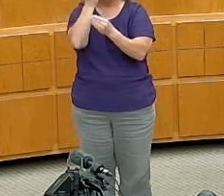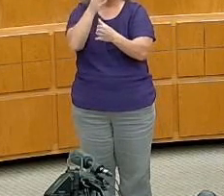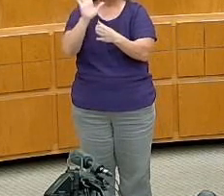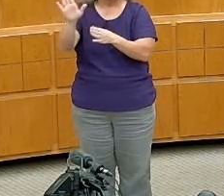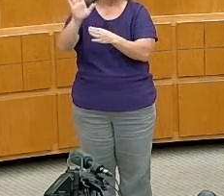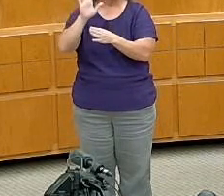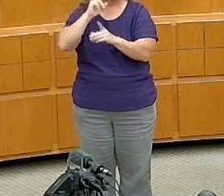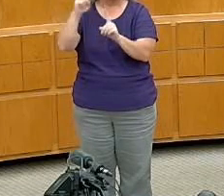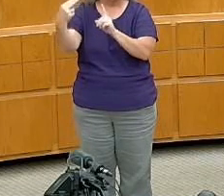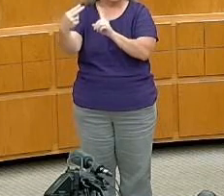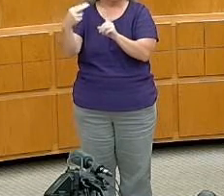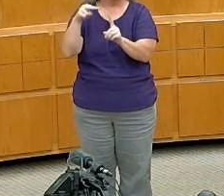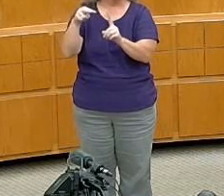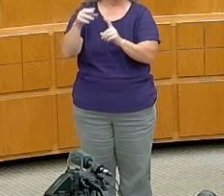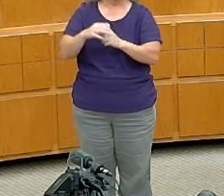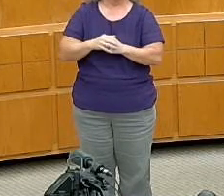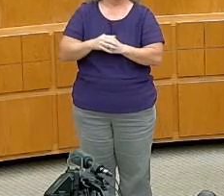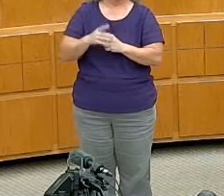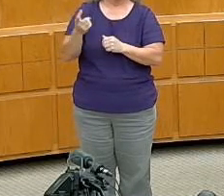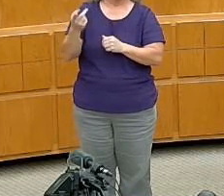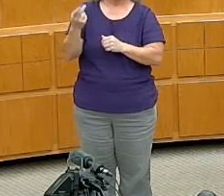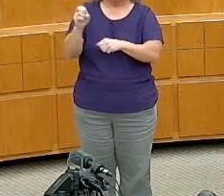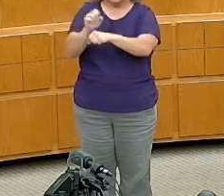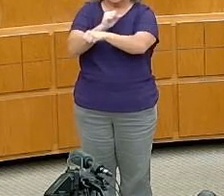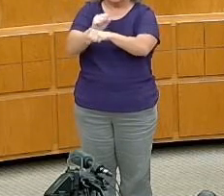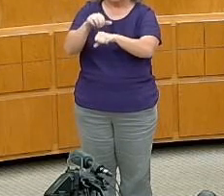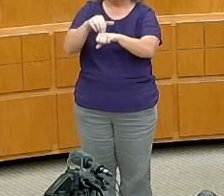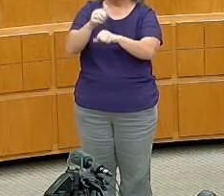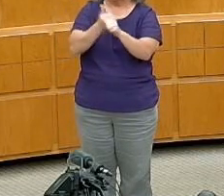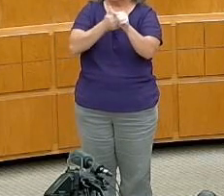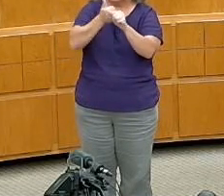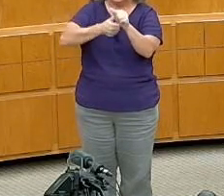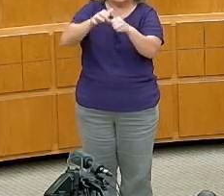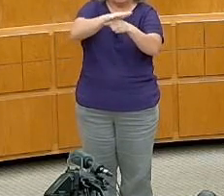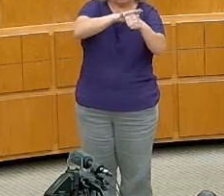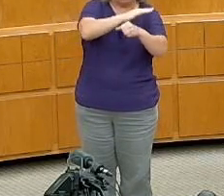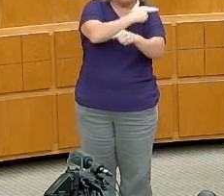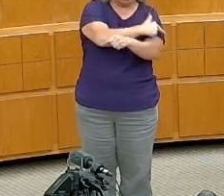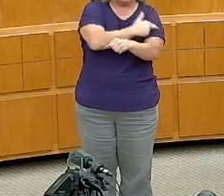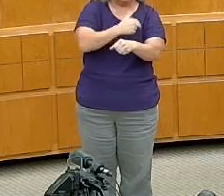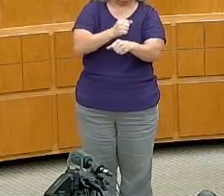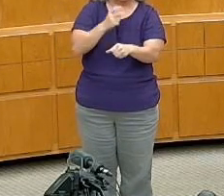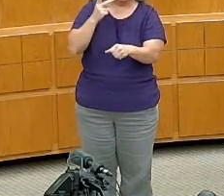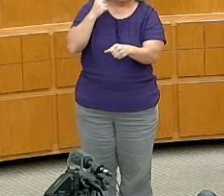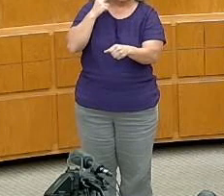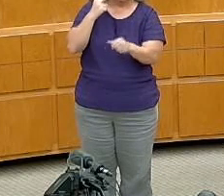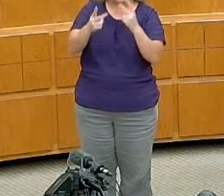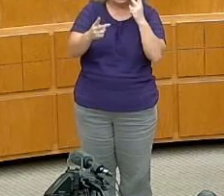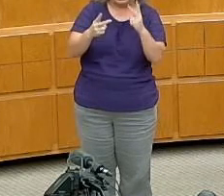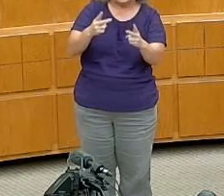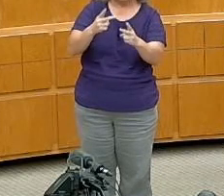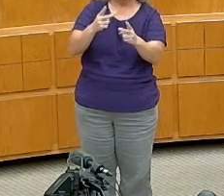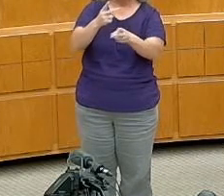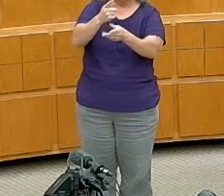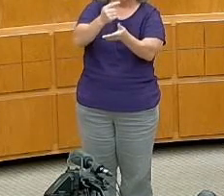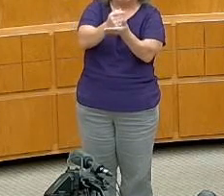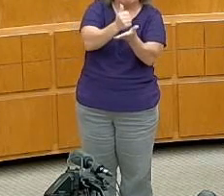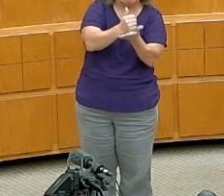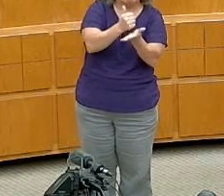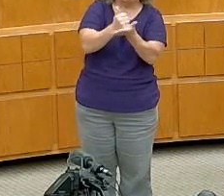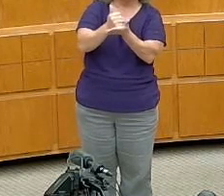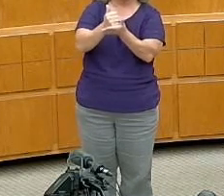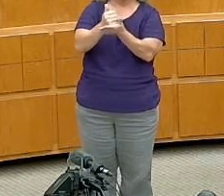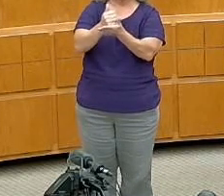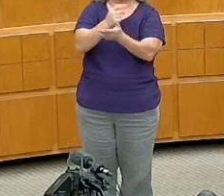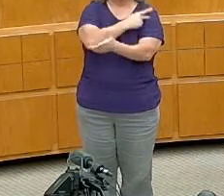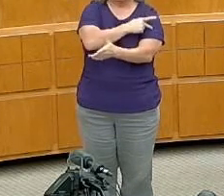works at every one of our local hospitals and sees firsthand those that have the COVID-19. And